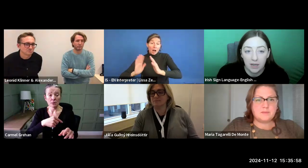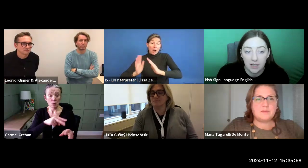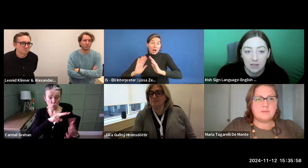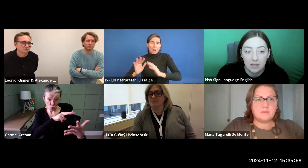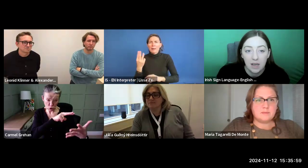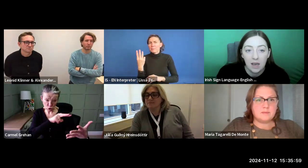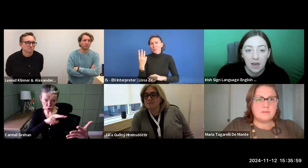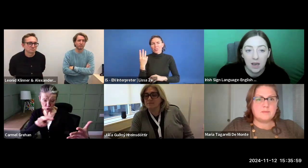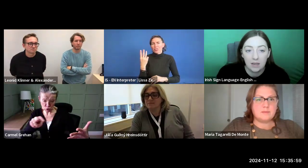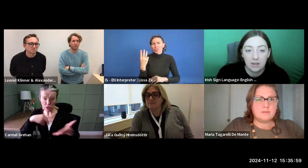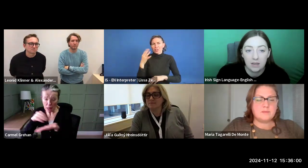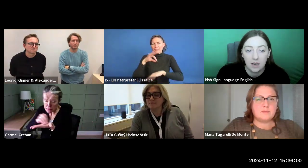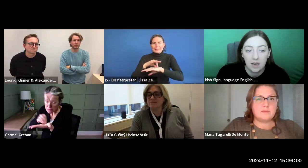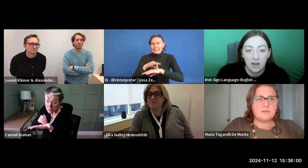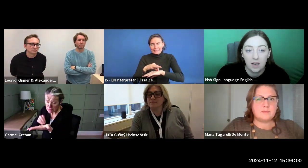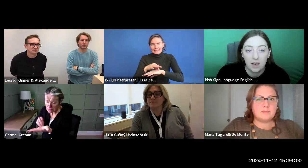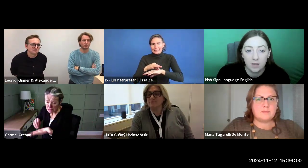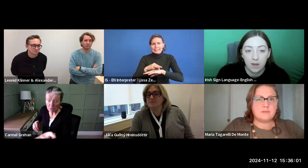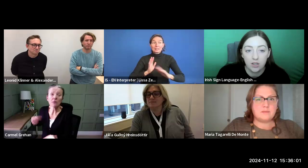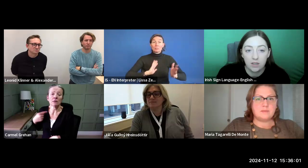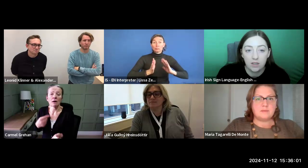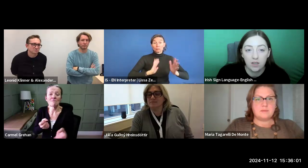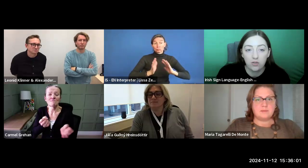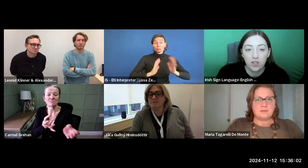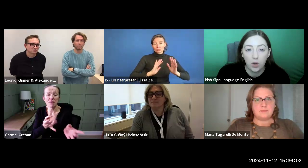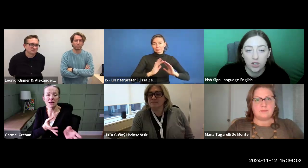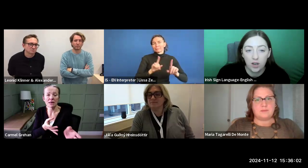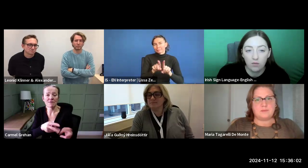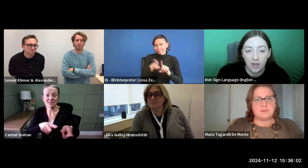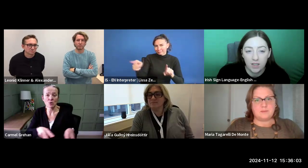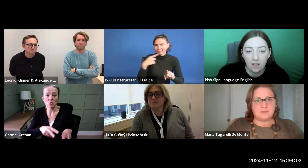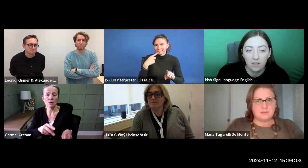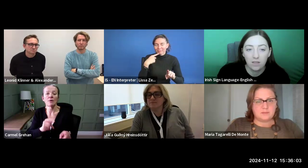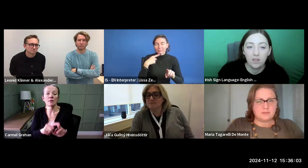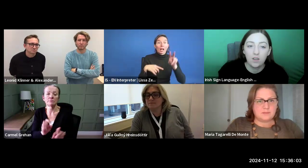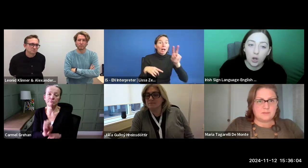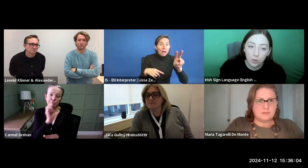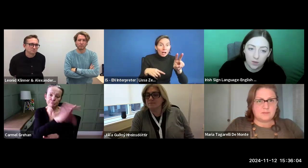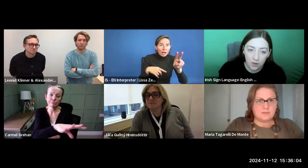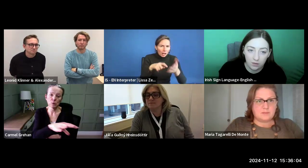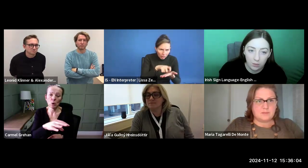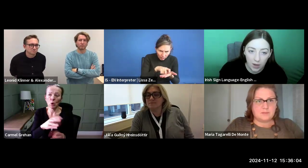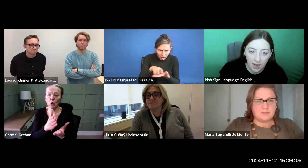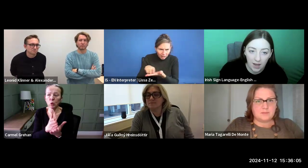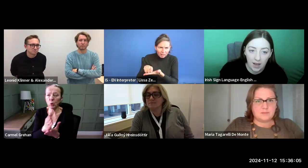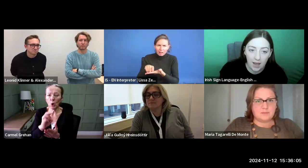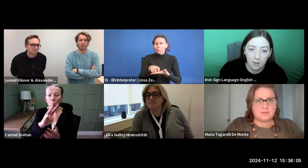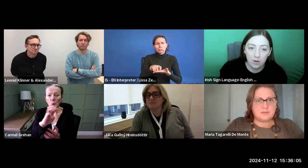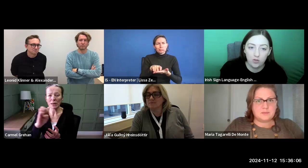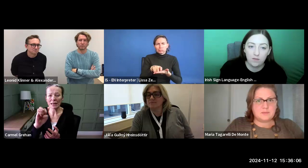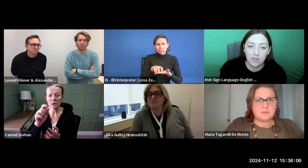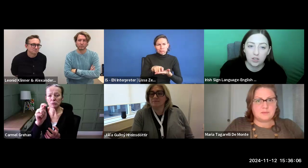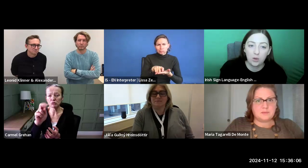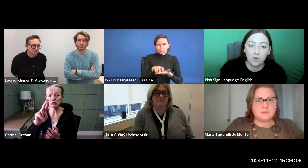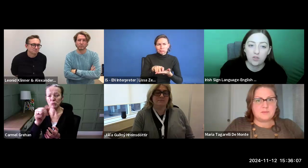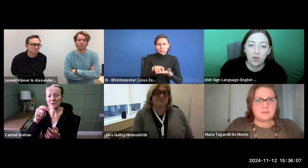maybe 3 minutes, and as mentioned, trying to watch it and write down notes for the feedback. I